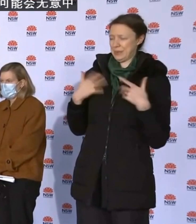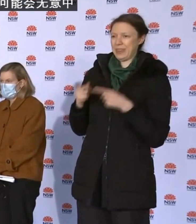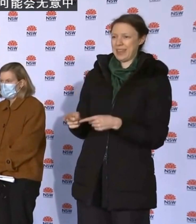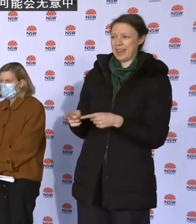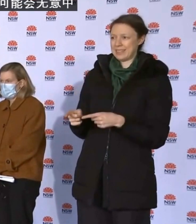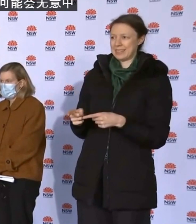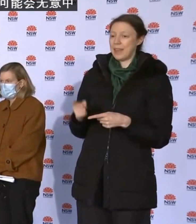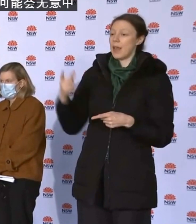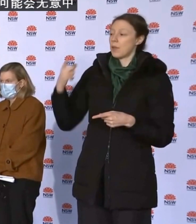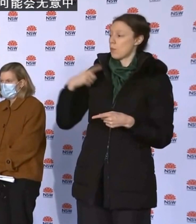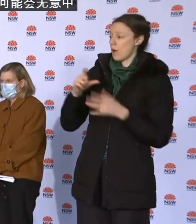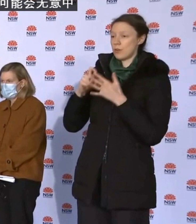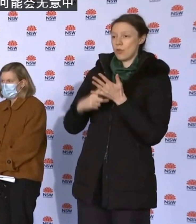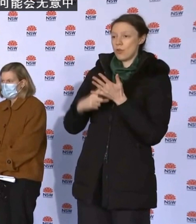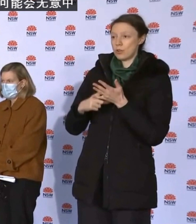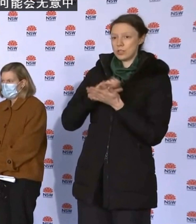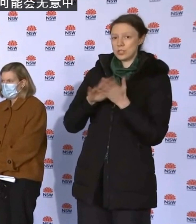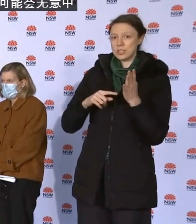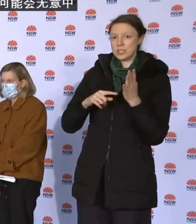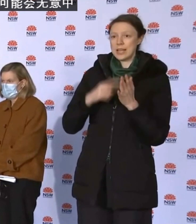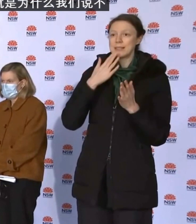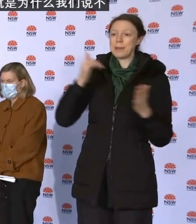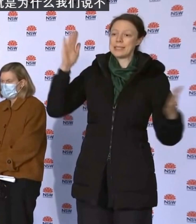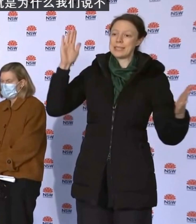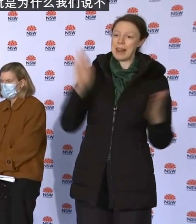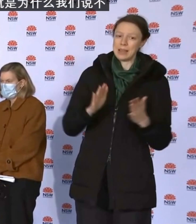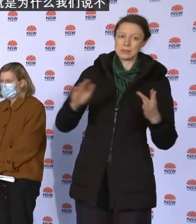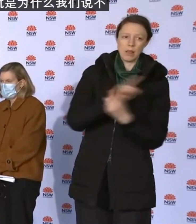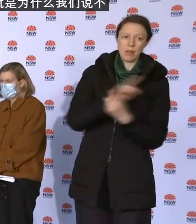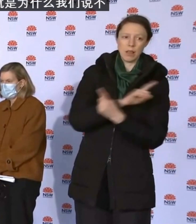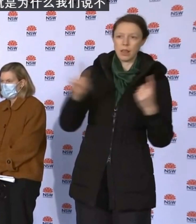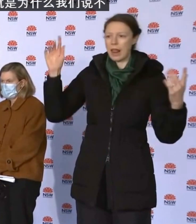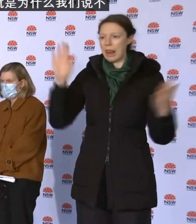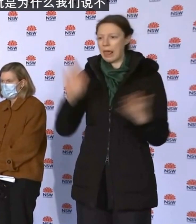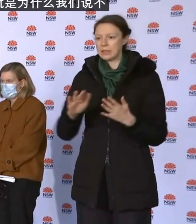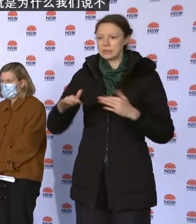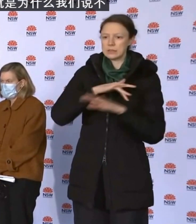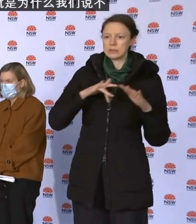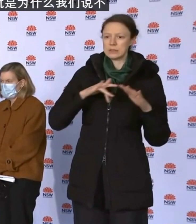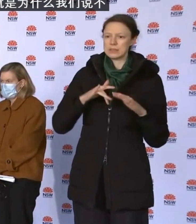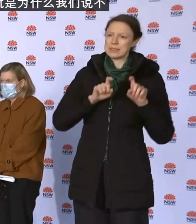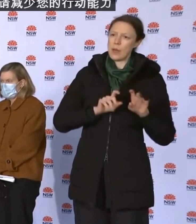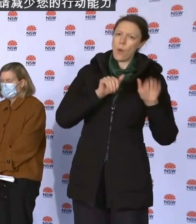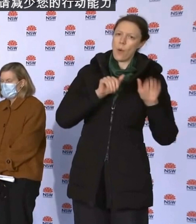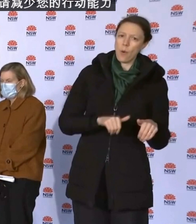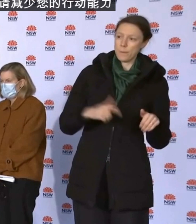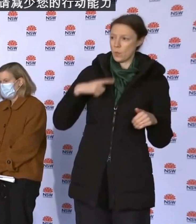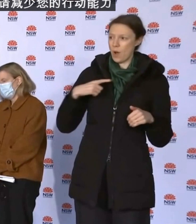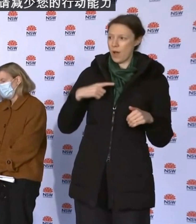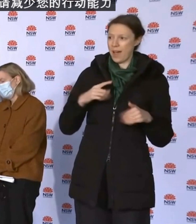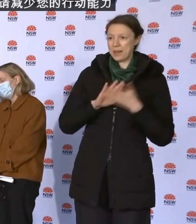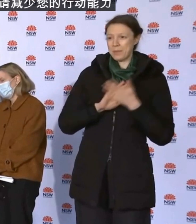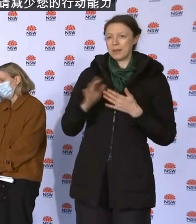symptoms, might not even know anybody with COVID, but they could unintentionally be spreading it every time they leave the house. That's why we're saying no matter what